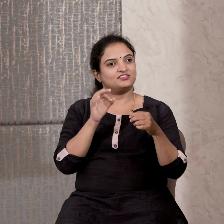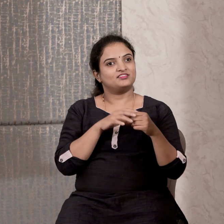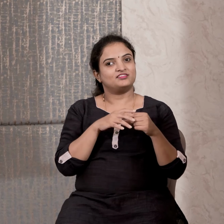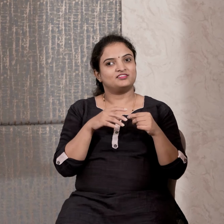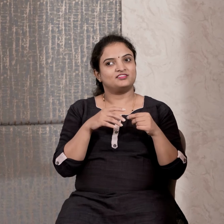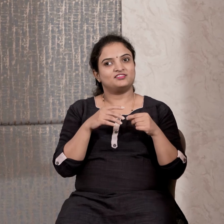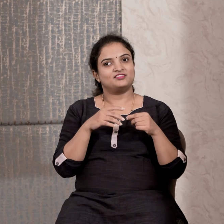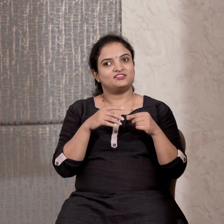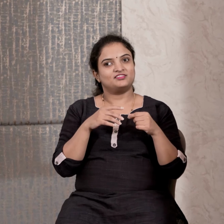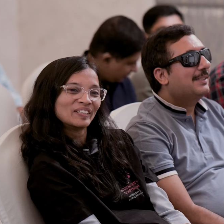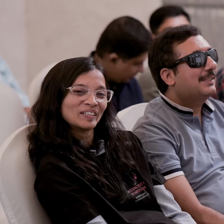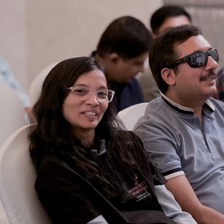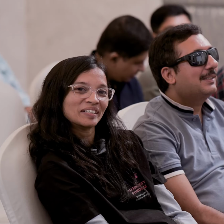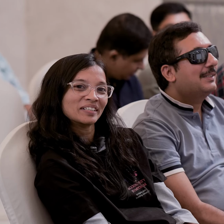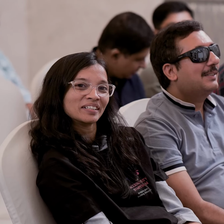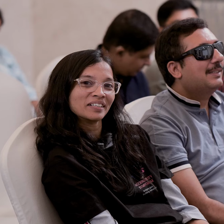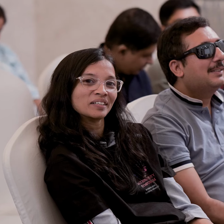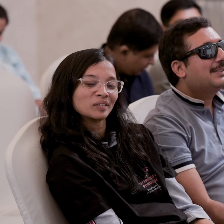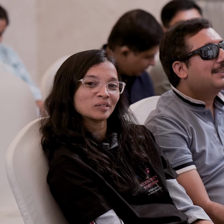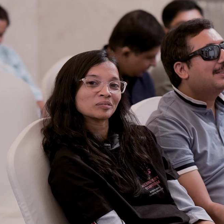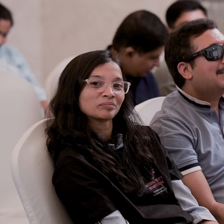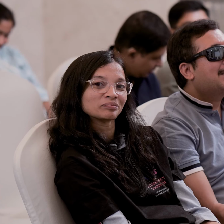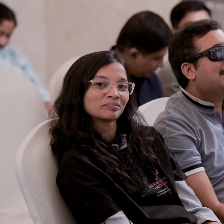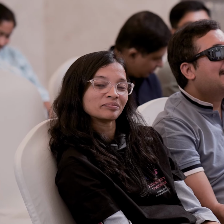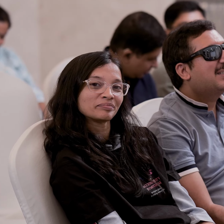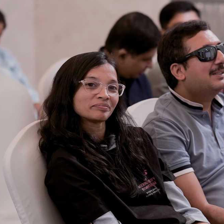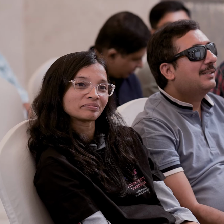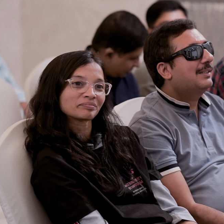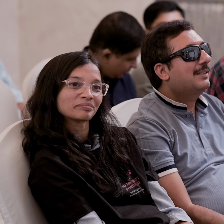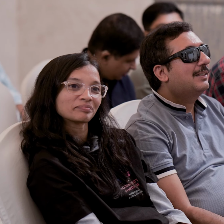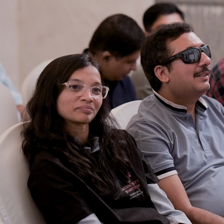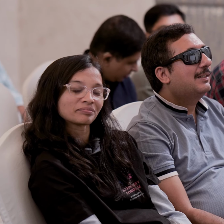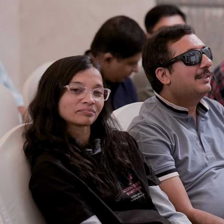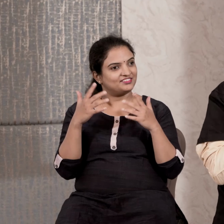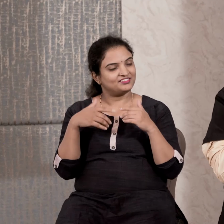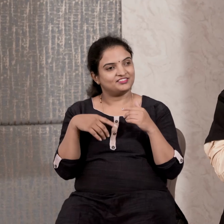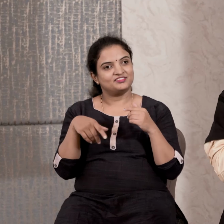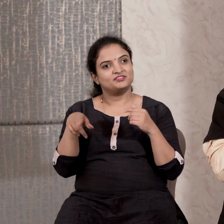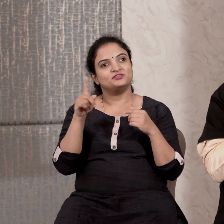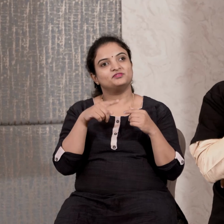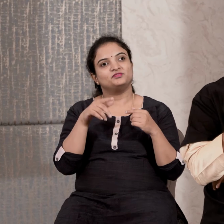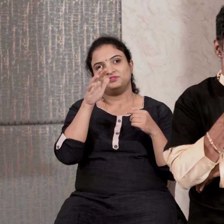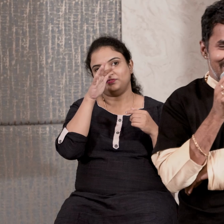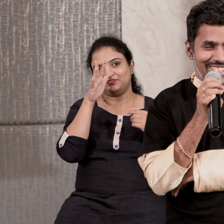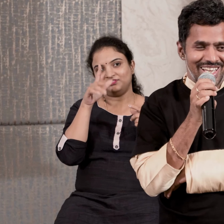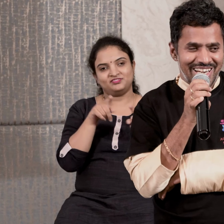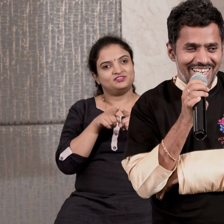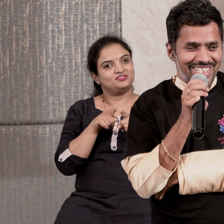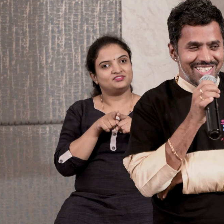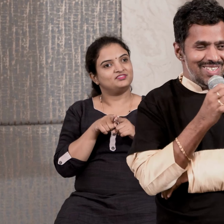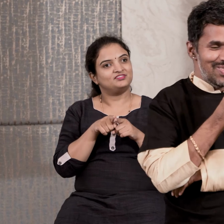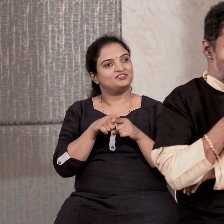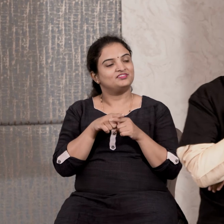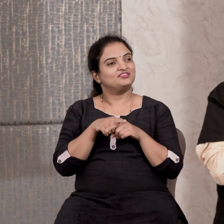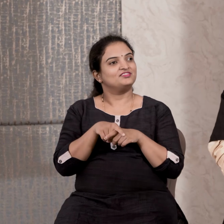things. No OTP. All for, you're not all fake attendance, are not there,